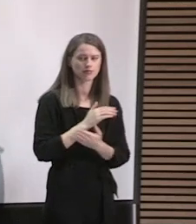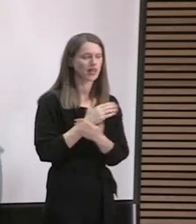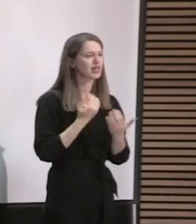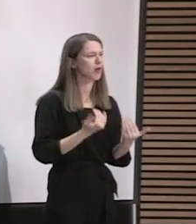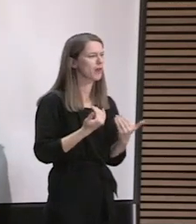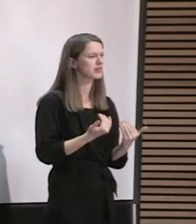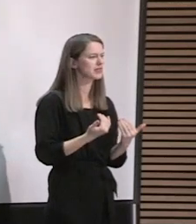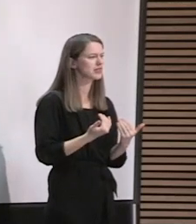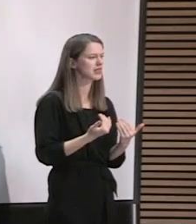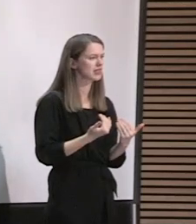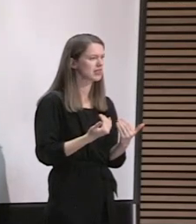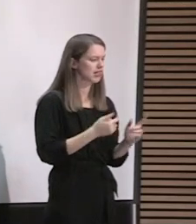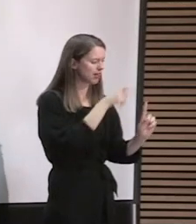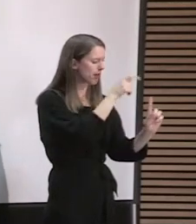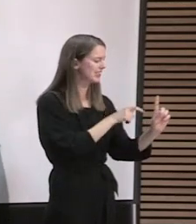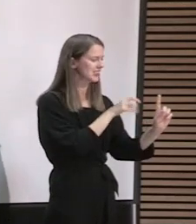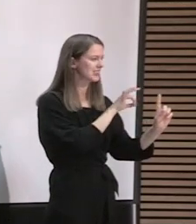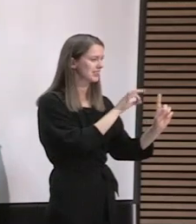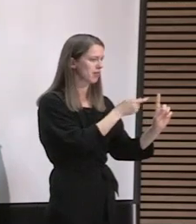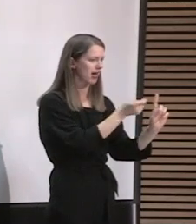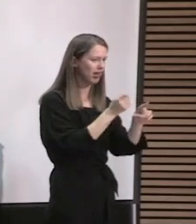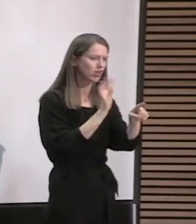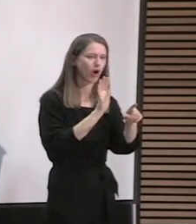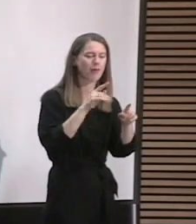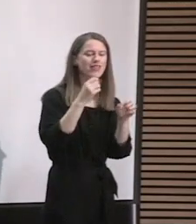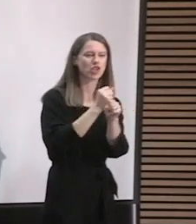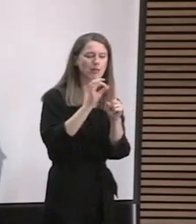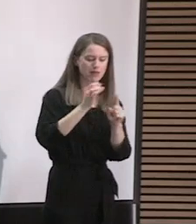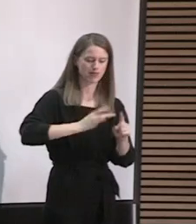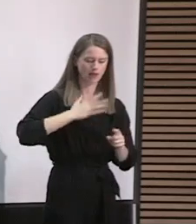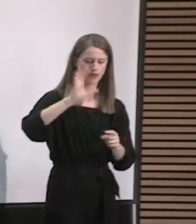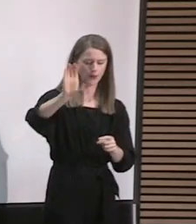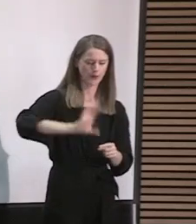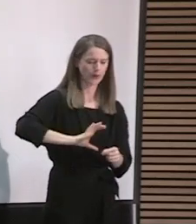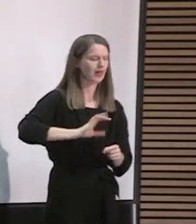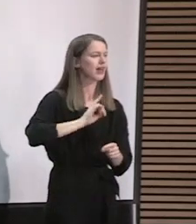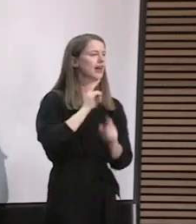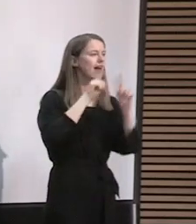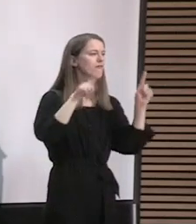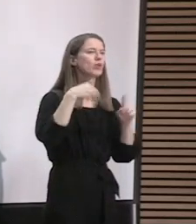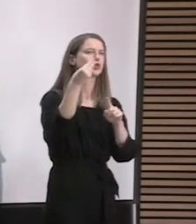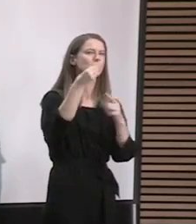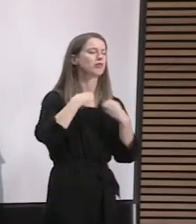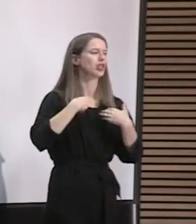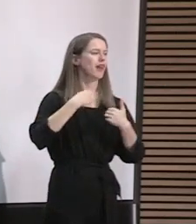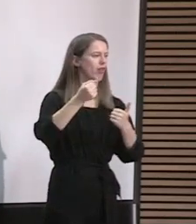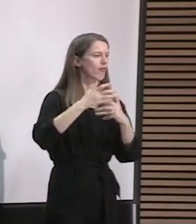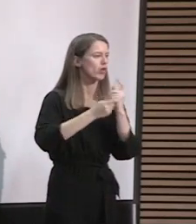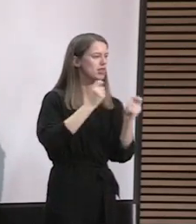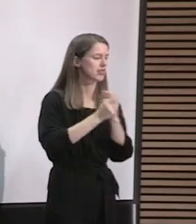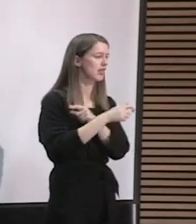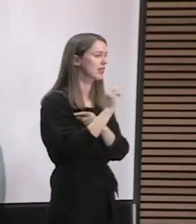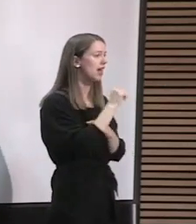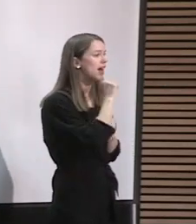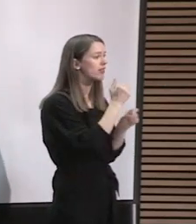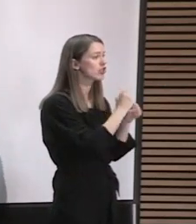no co-payment or charge to the patient for any test. And by the GPs that is invoiced to the Ministry of Health. Sure. So if the